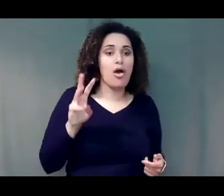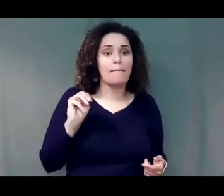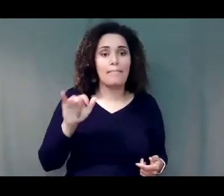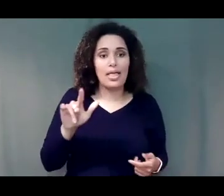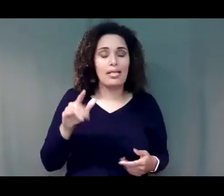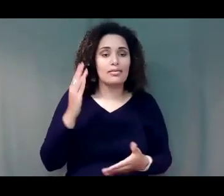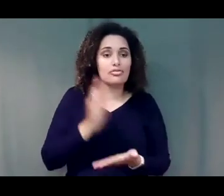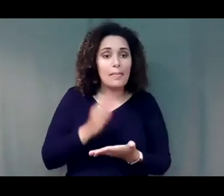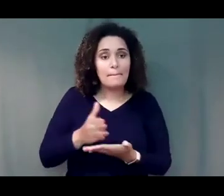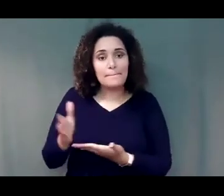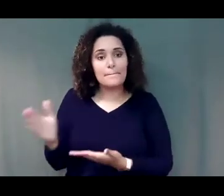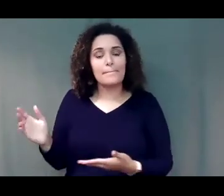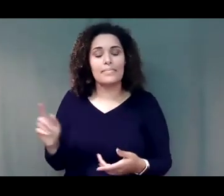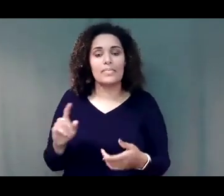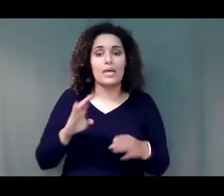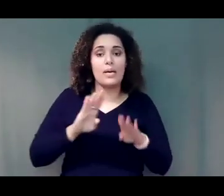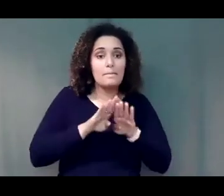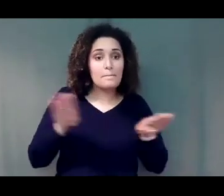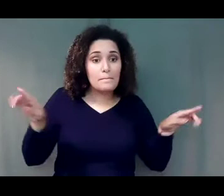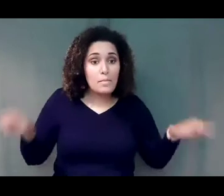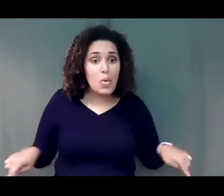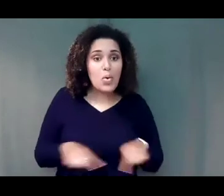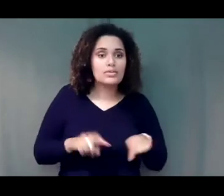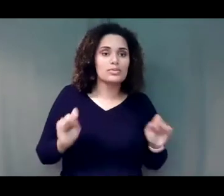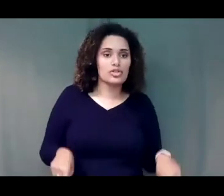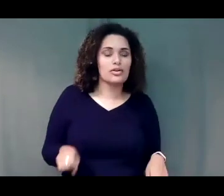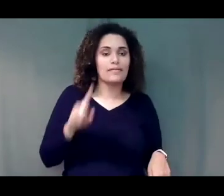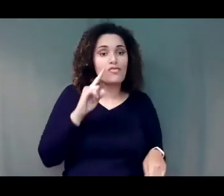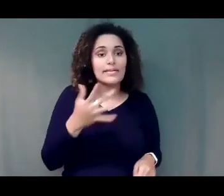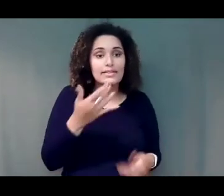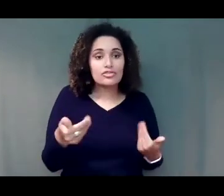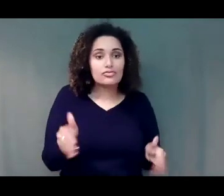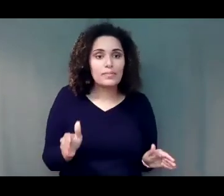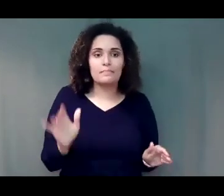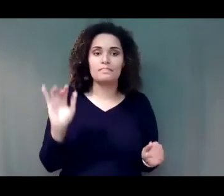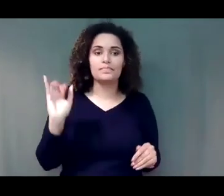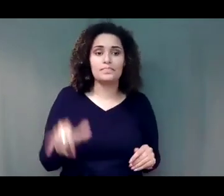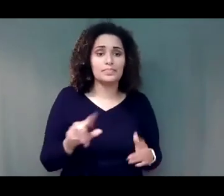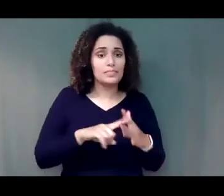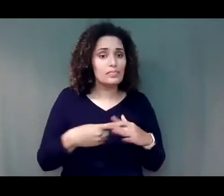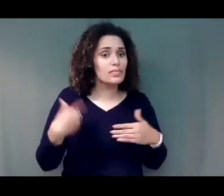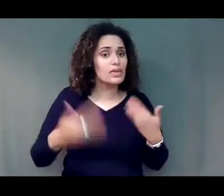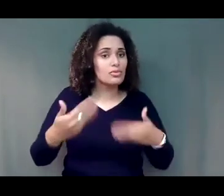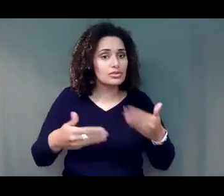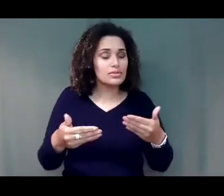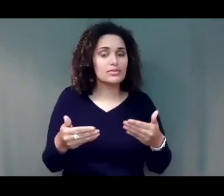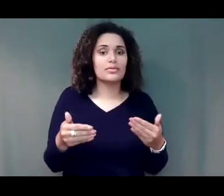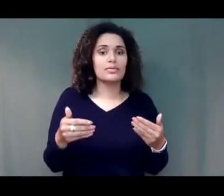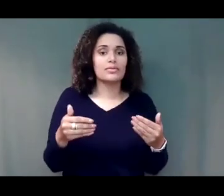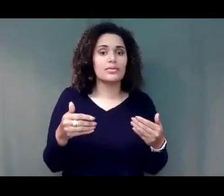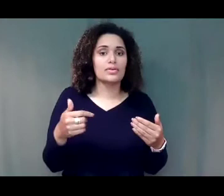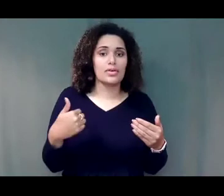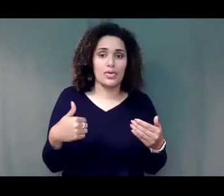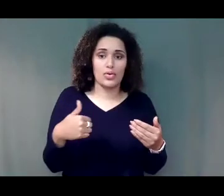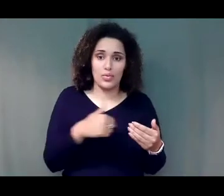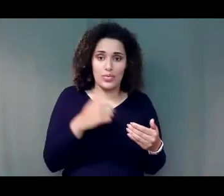into boards and things we could use for the tasting room. So that started that whole process where we had wood from